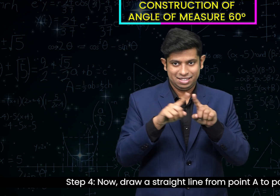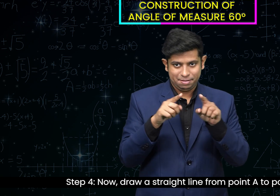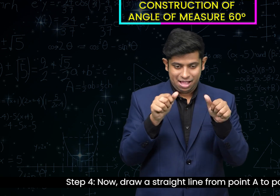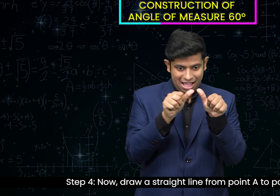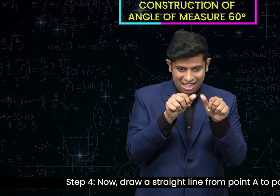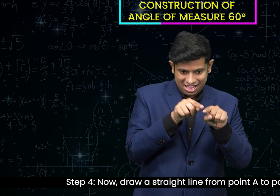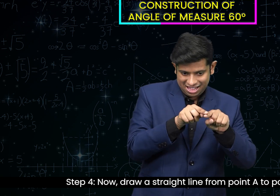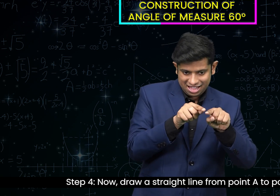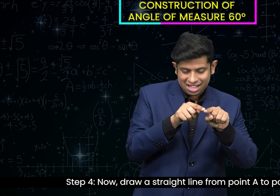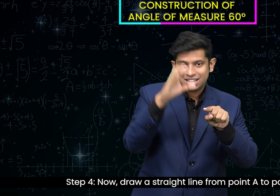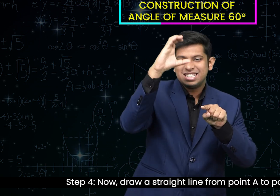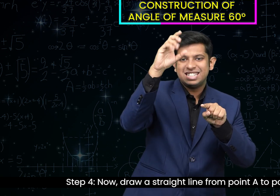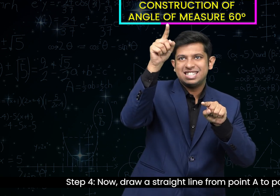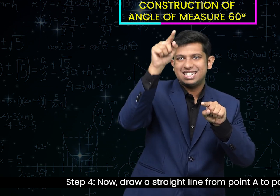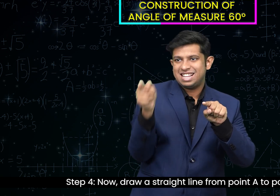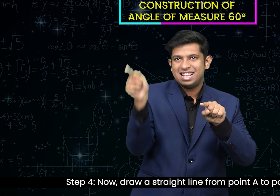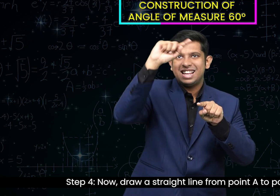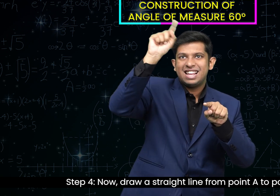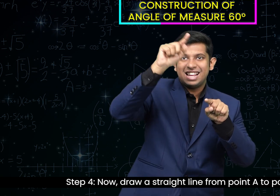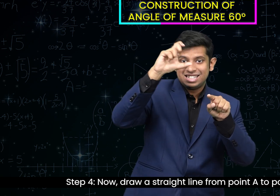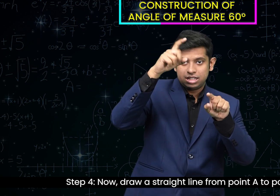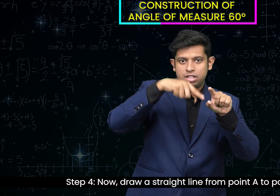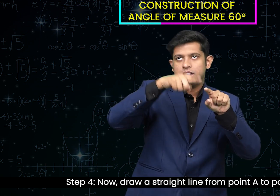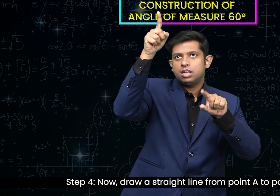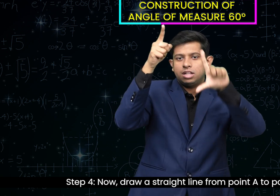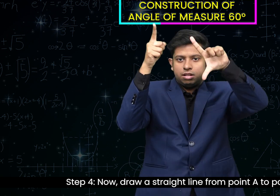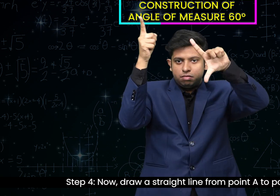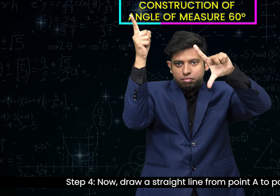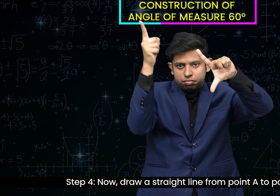Now draw a straight line from point A to point C.